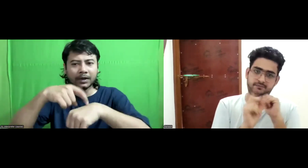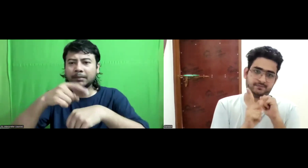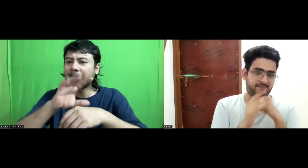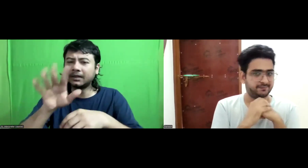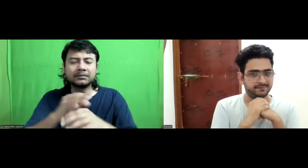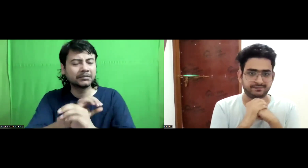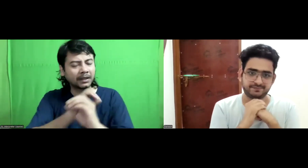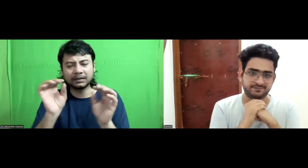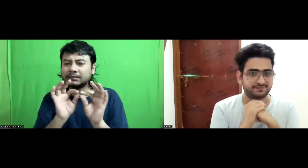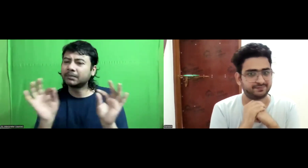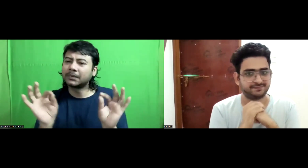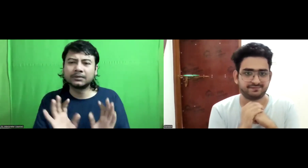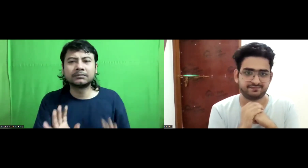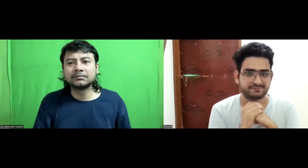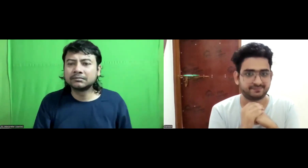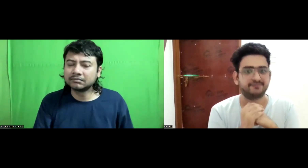Hare Krishna.